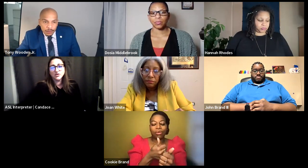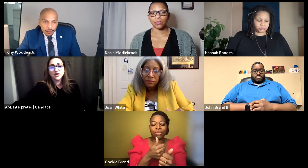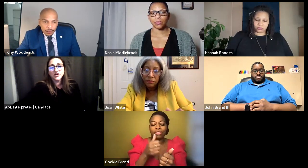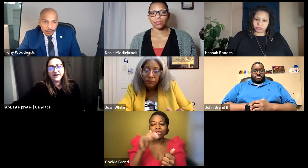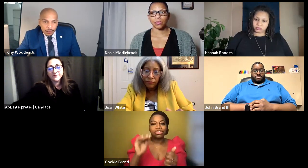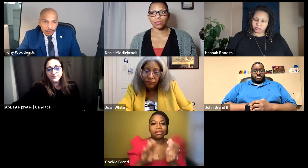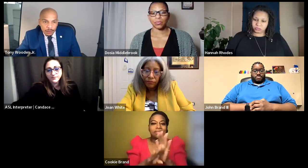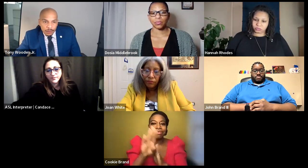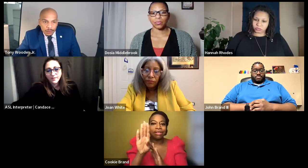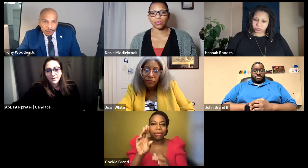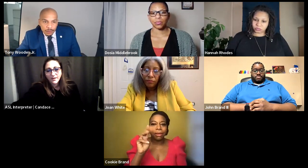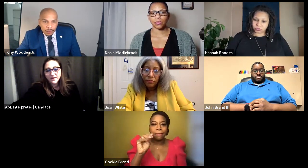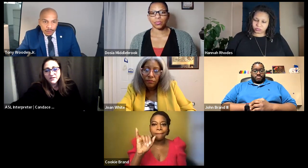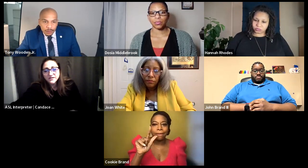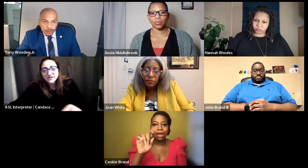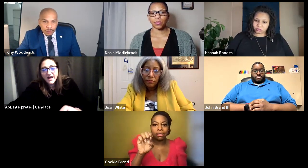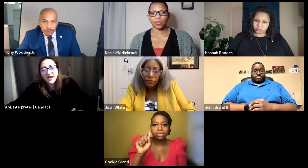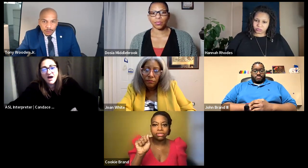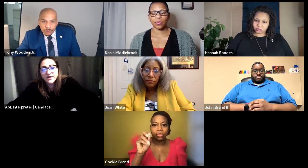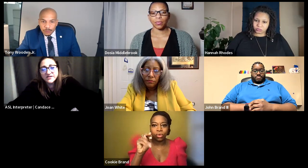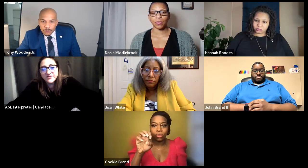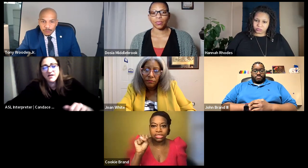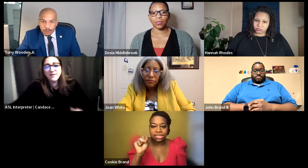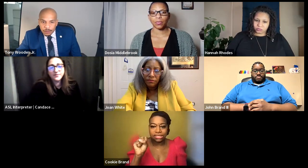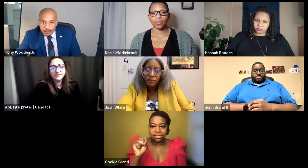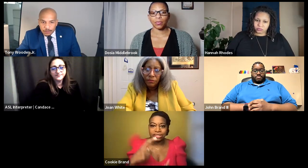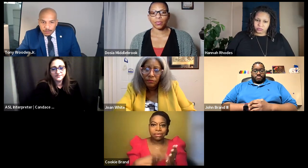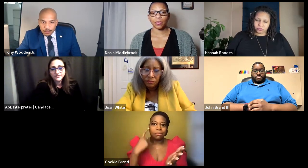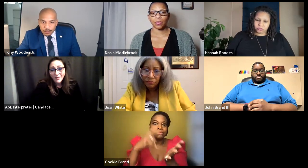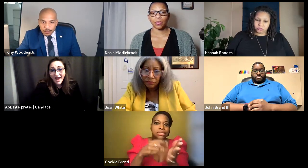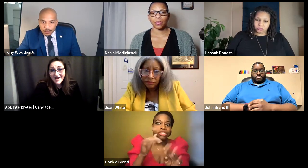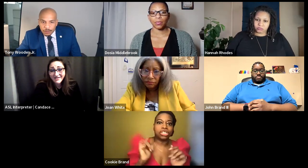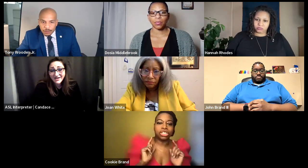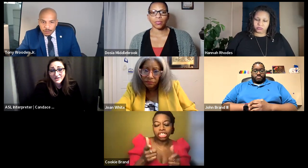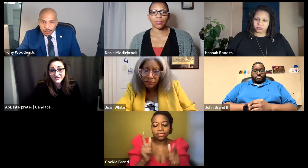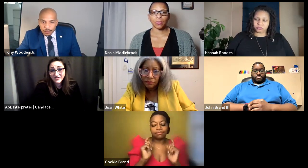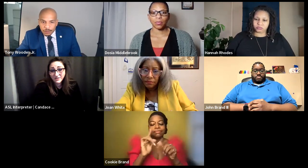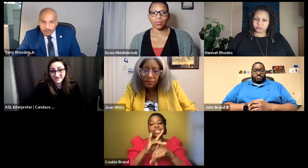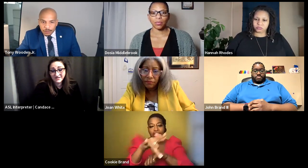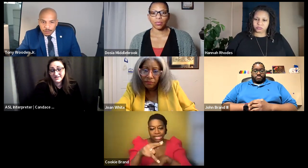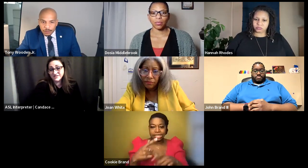we're learning and how we develop and how language develops.